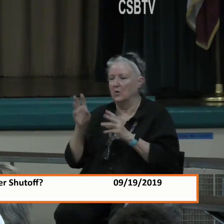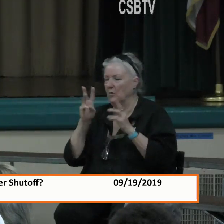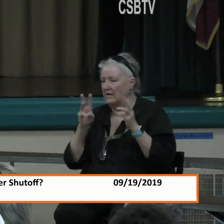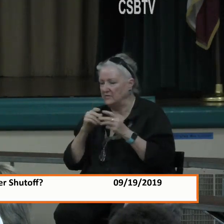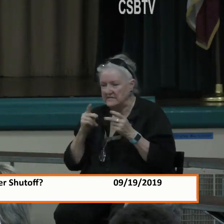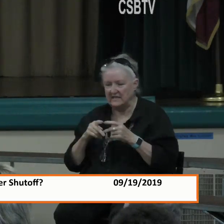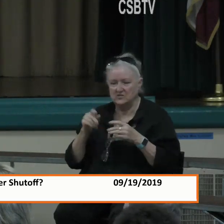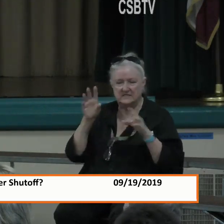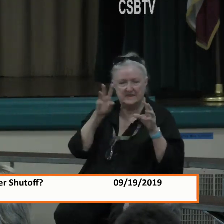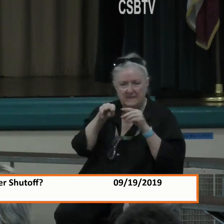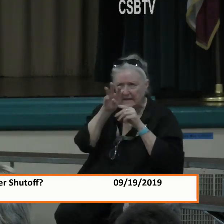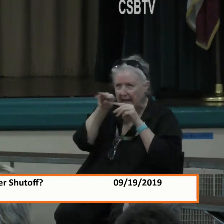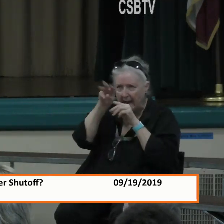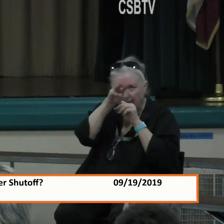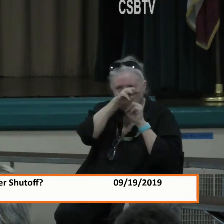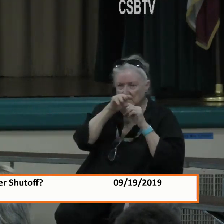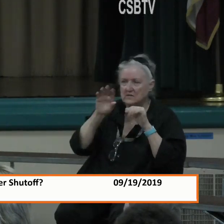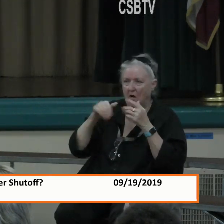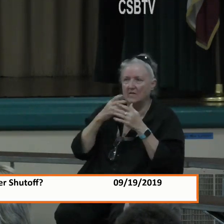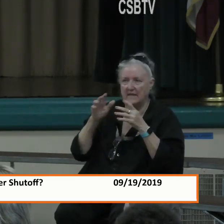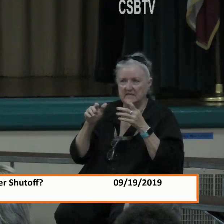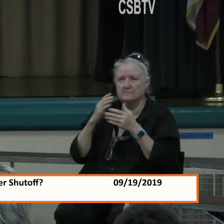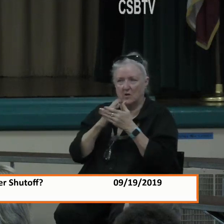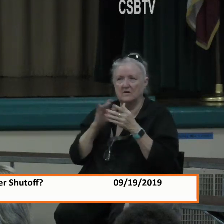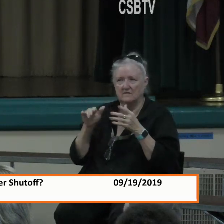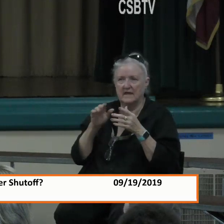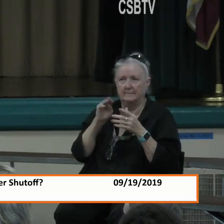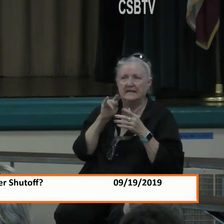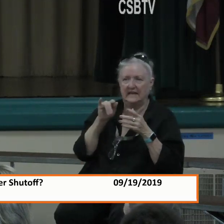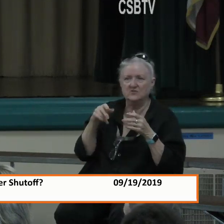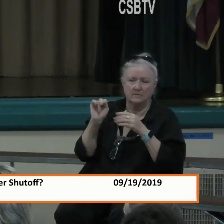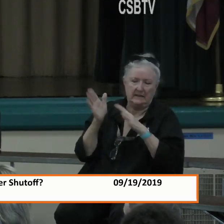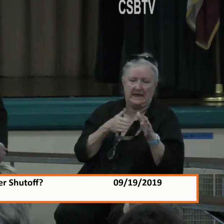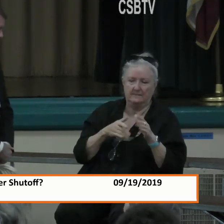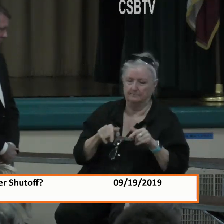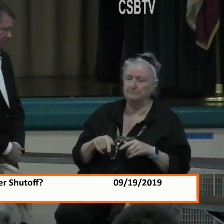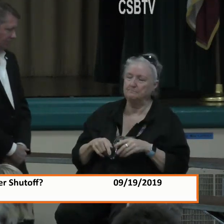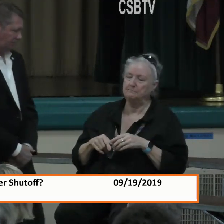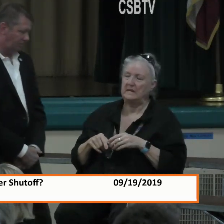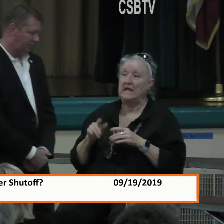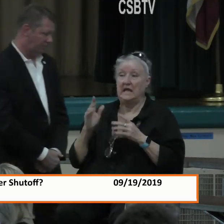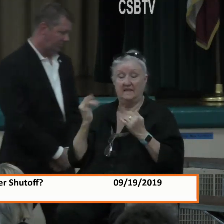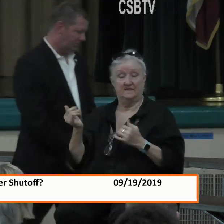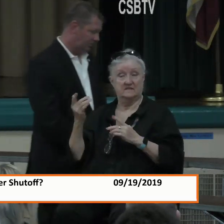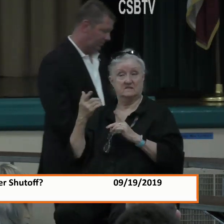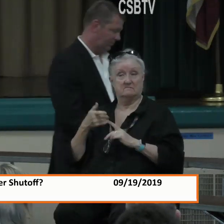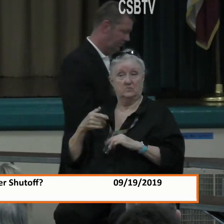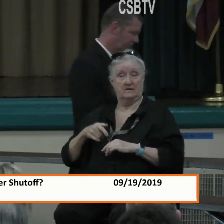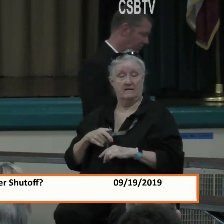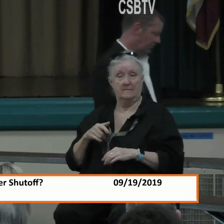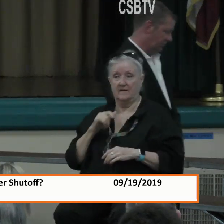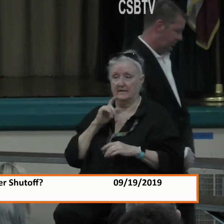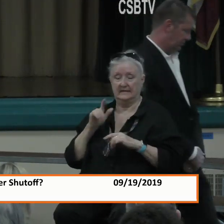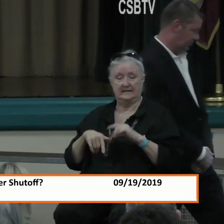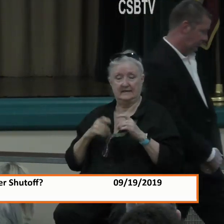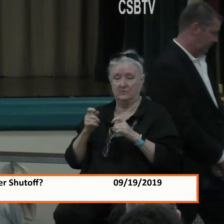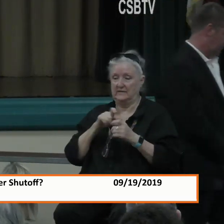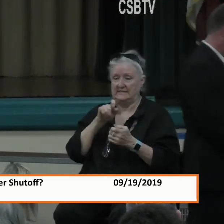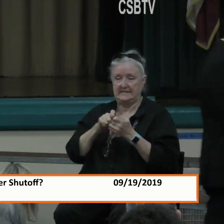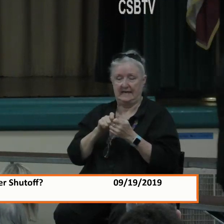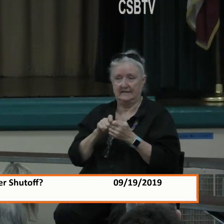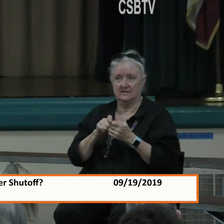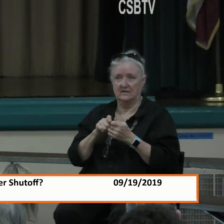cameras. All of that is part of that wildfire mitigation plan. At this point in time, I'm not able to give you an